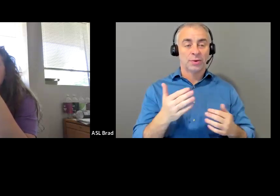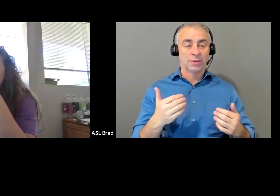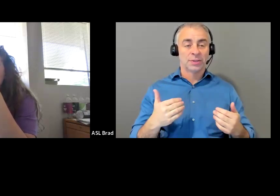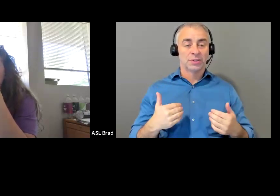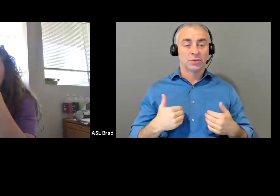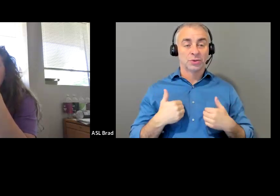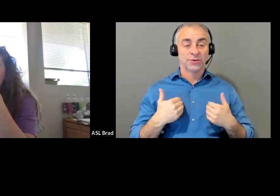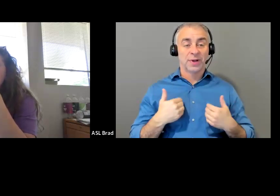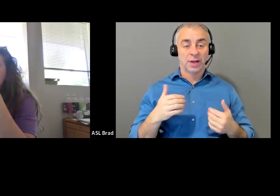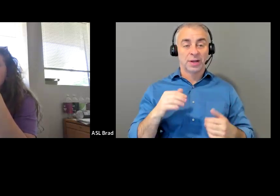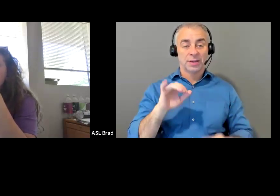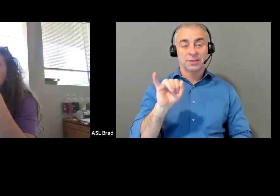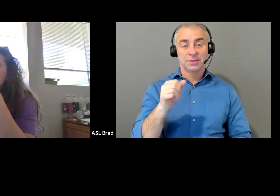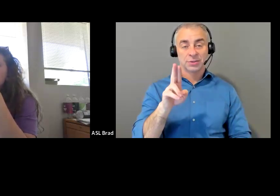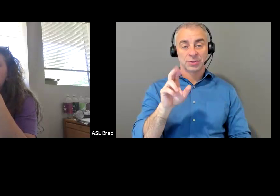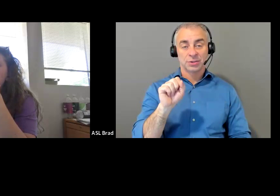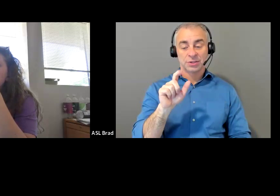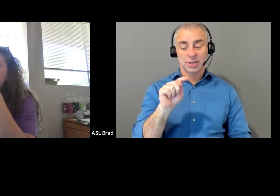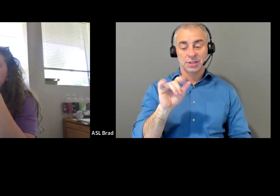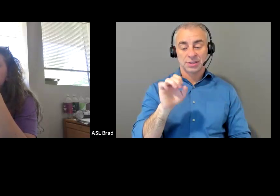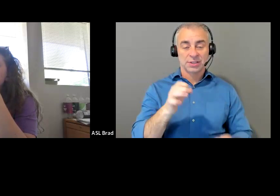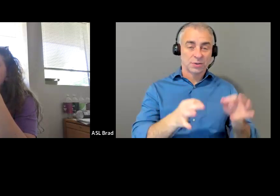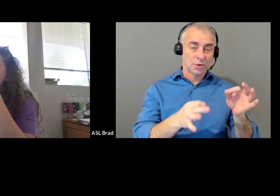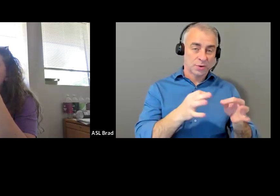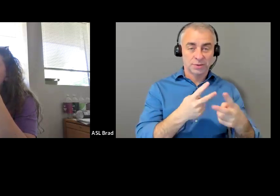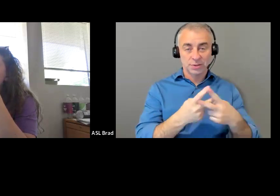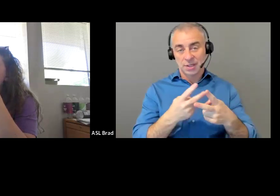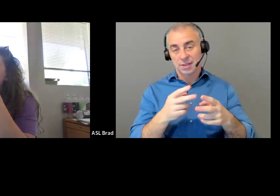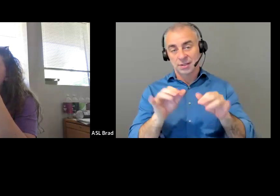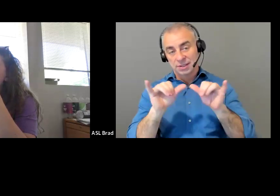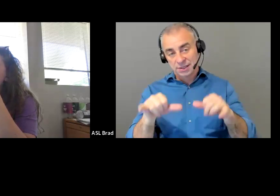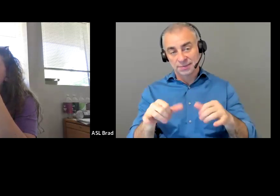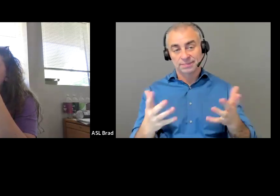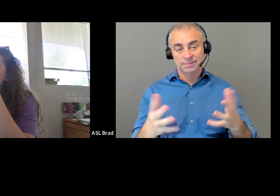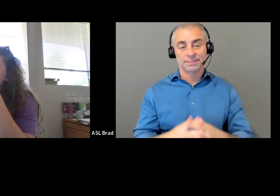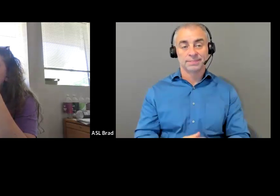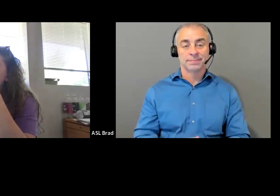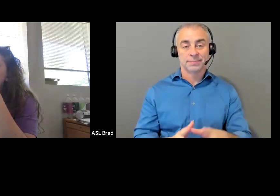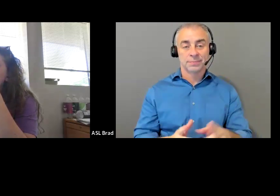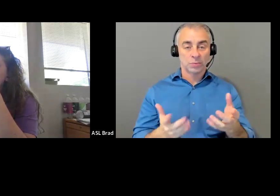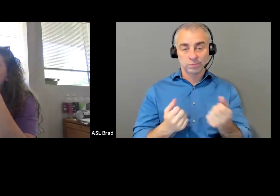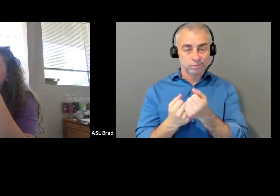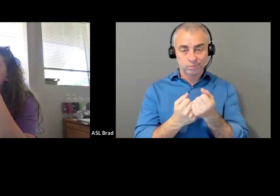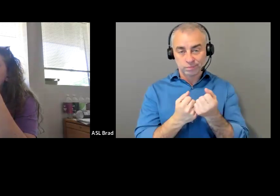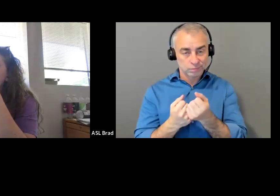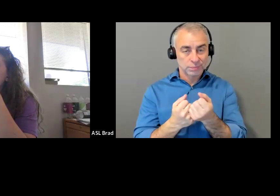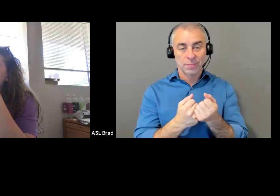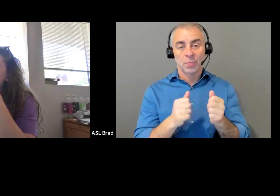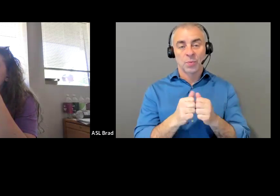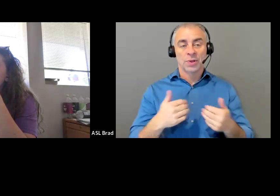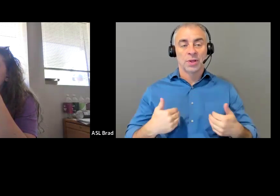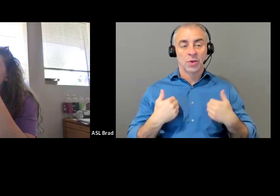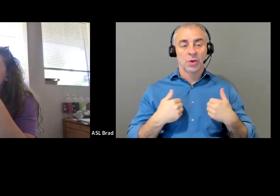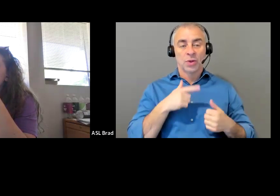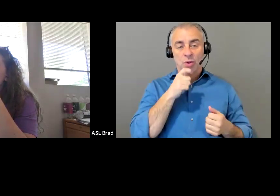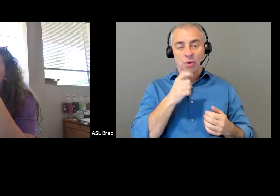or anything along that lines, working with youth who have been through